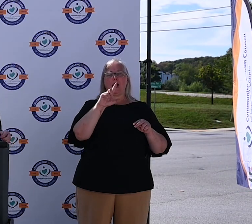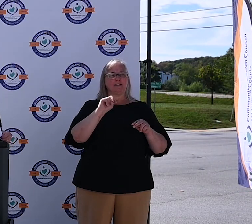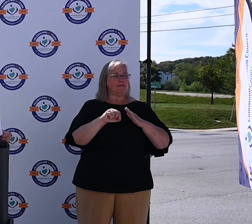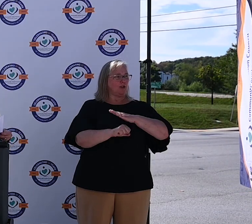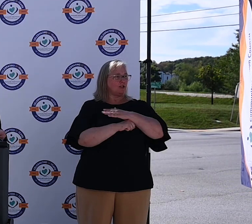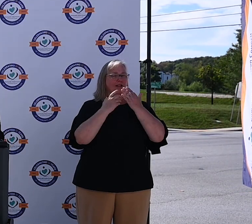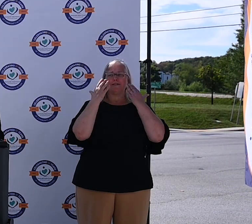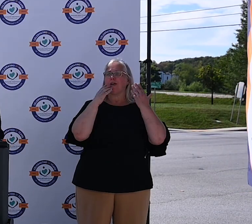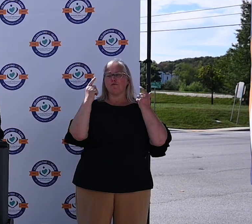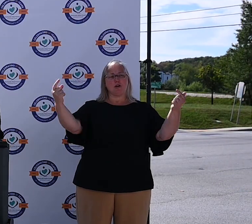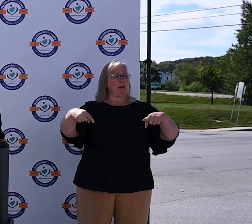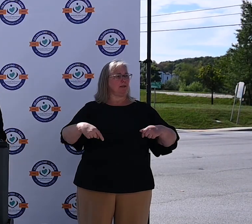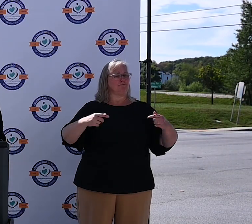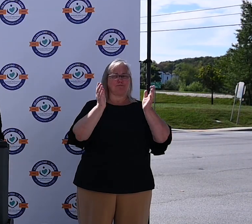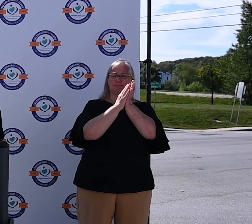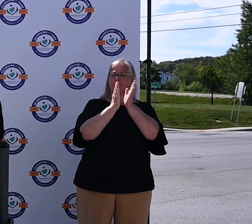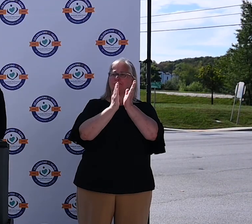here.